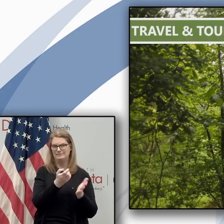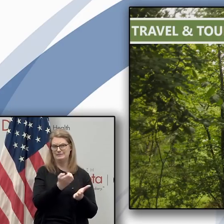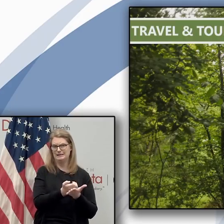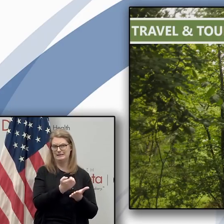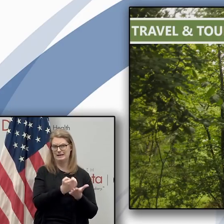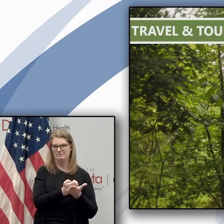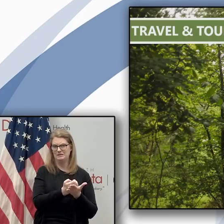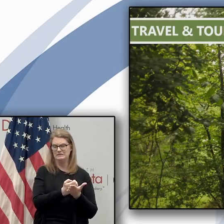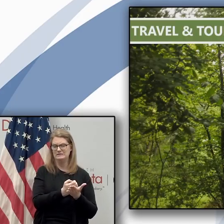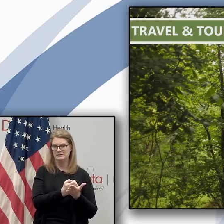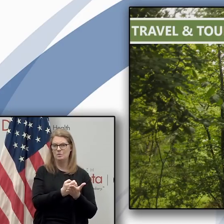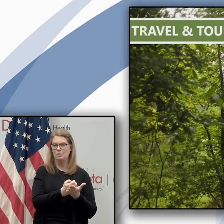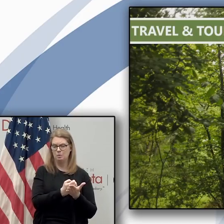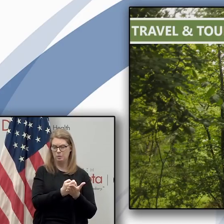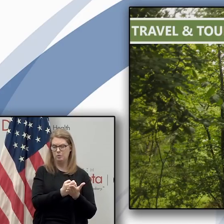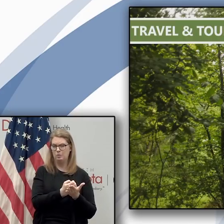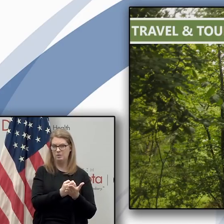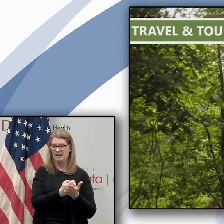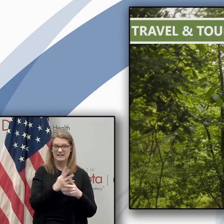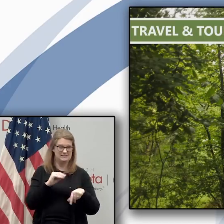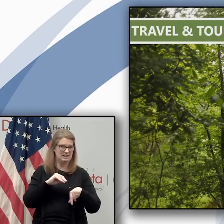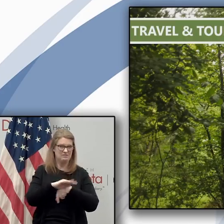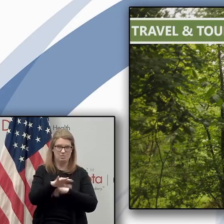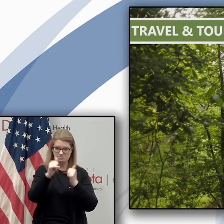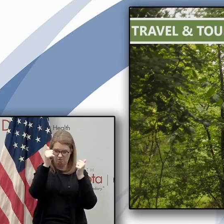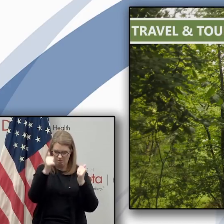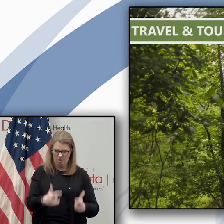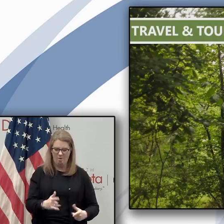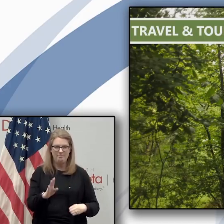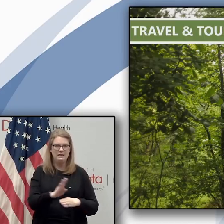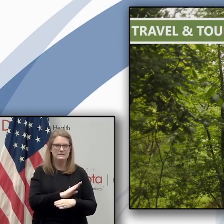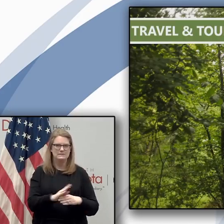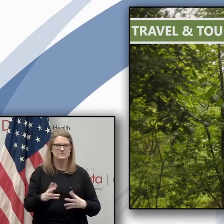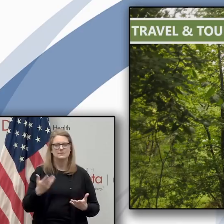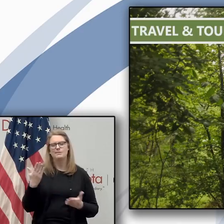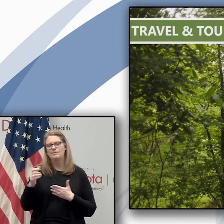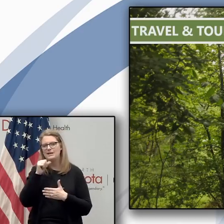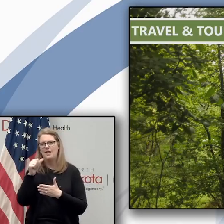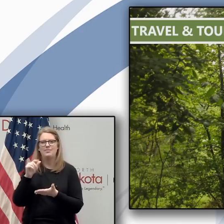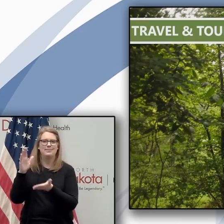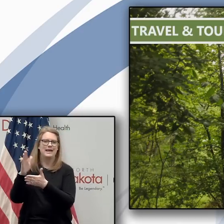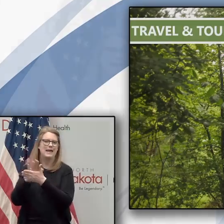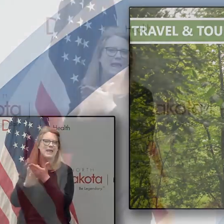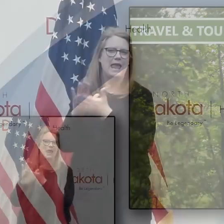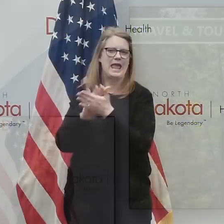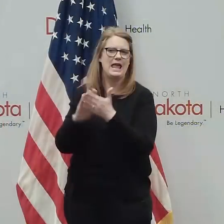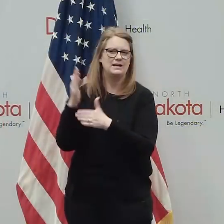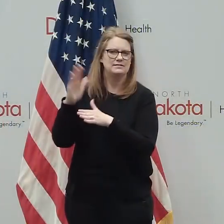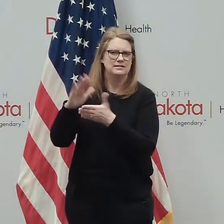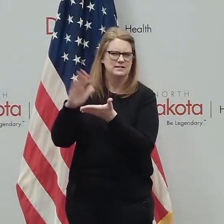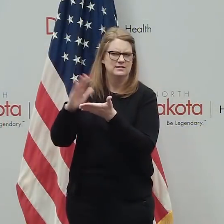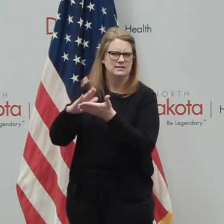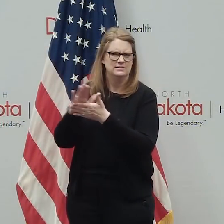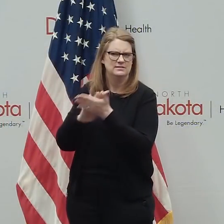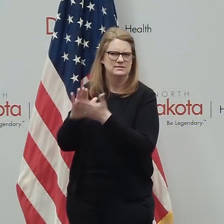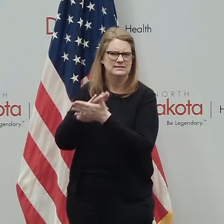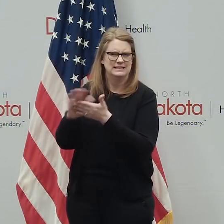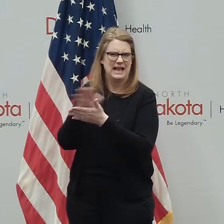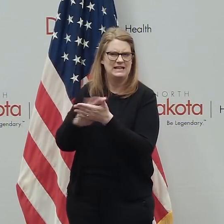economic activity has affected virtually every industry, except maybe the hand sanitizer industry and a few others. But